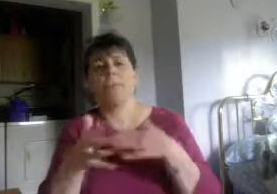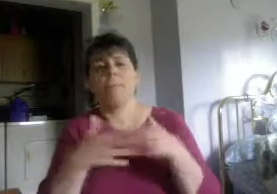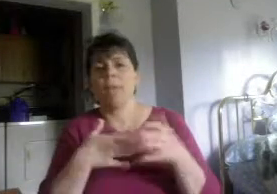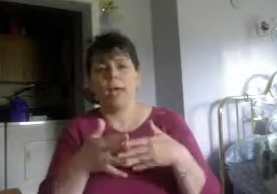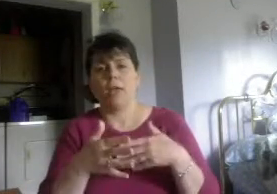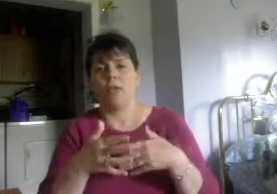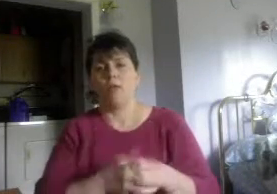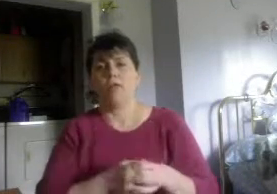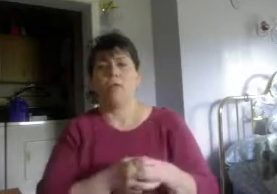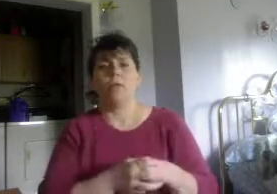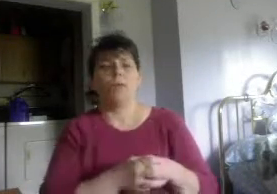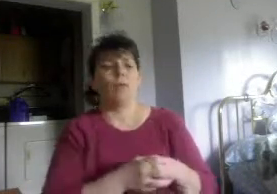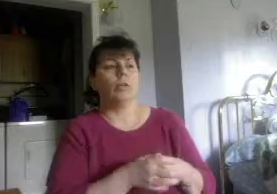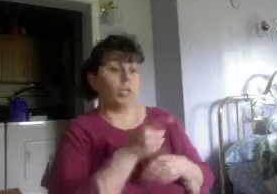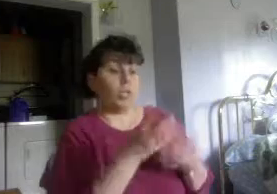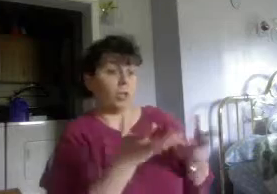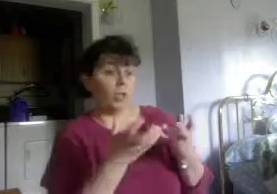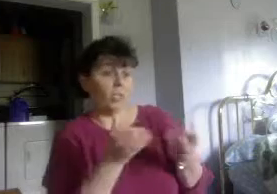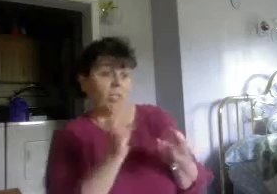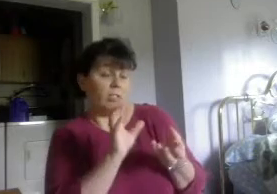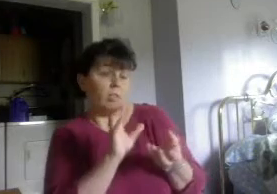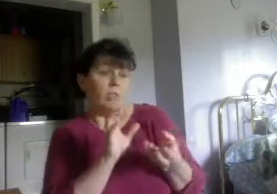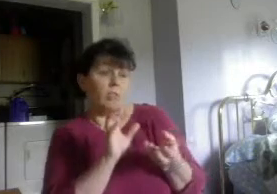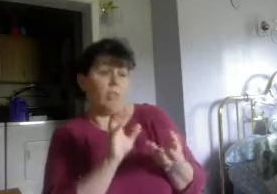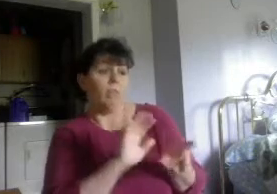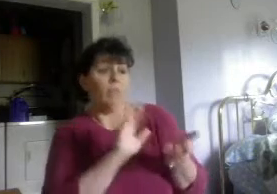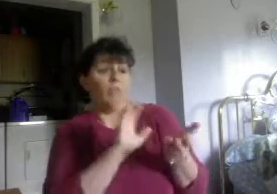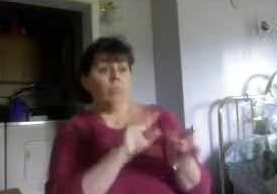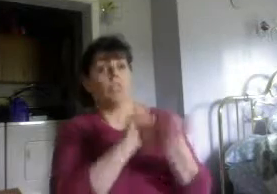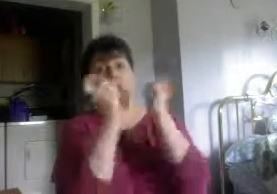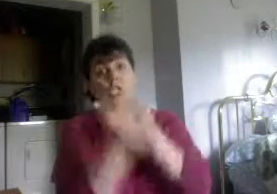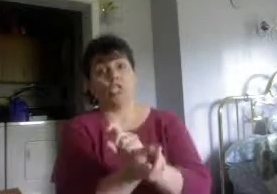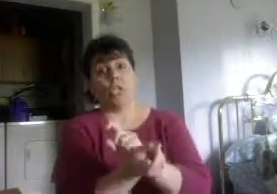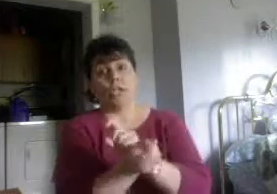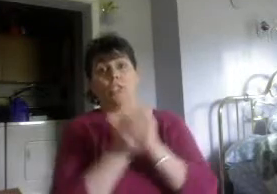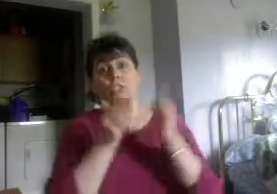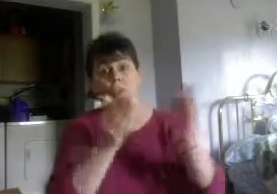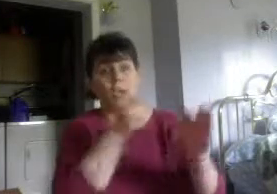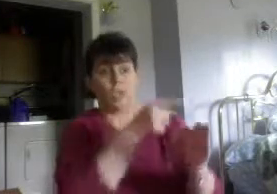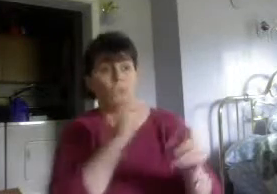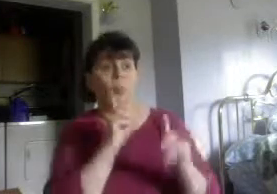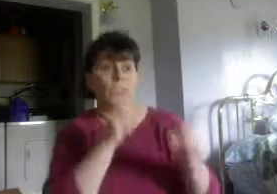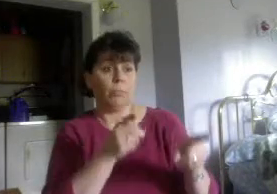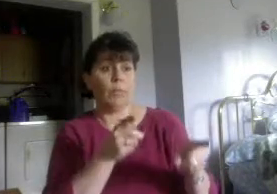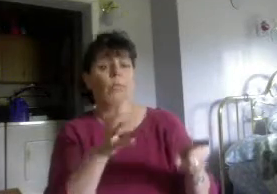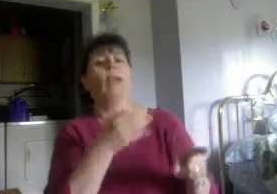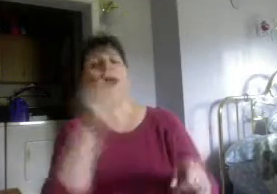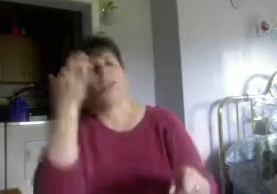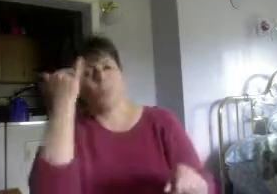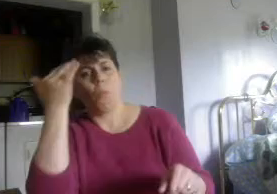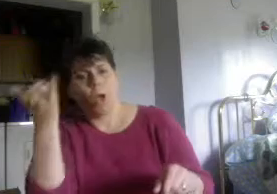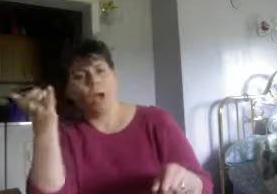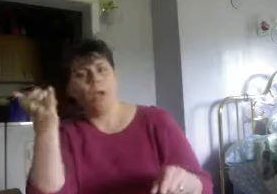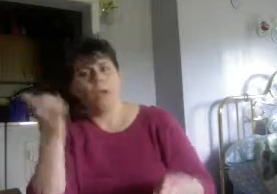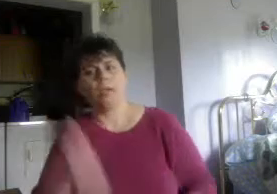like to change the way that you responded to the cultural boundary violations and why? Now you can incorporate any